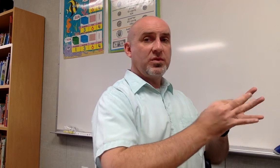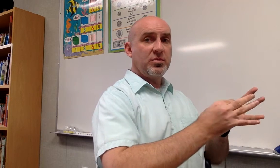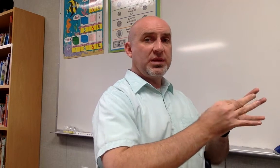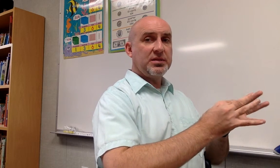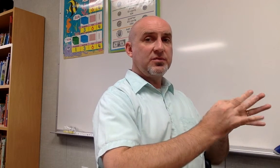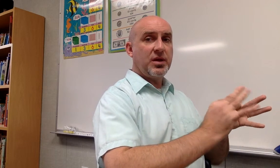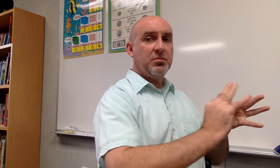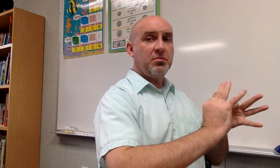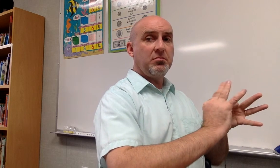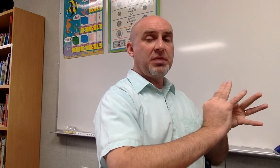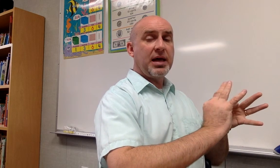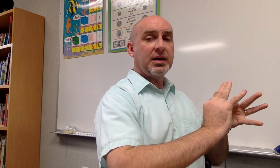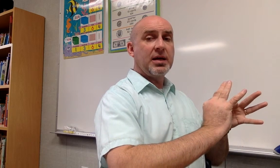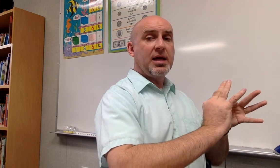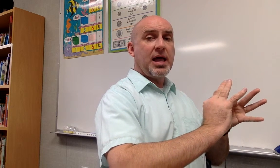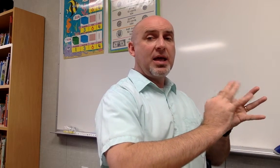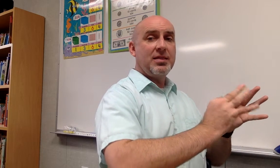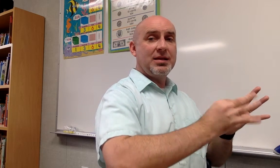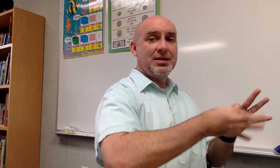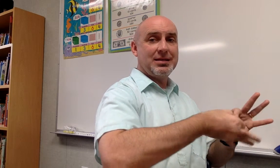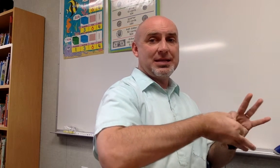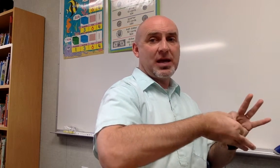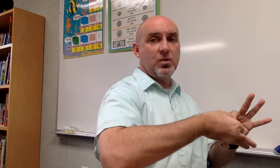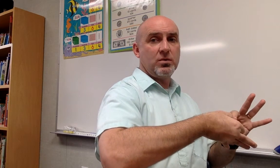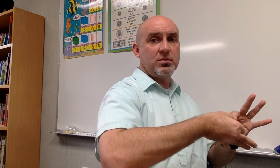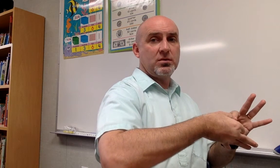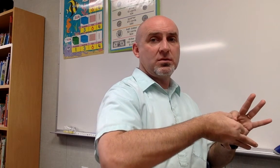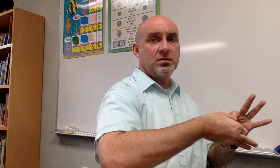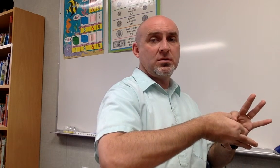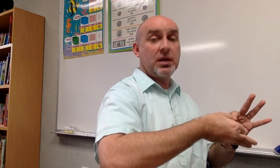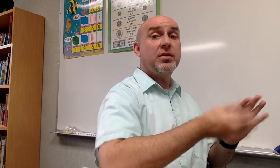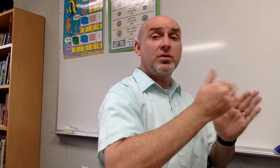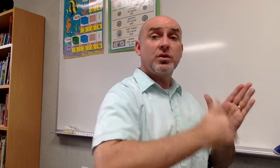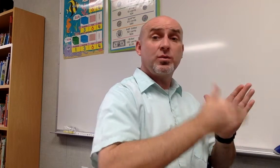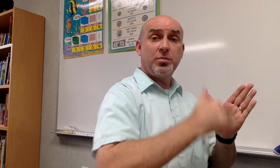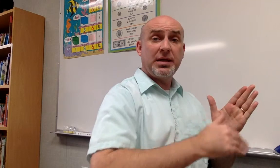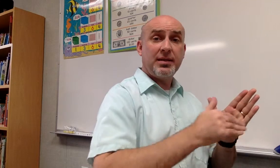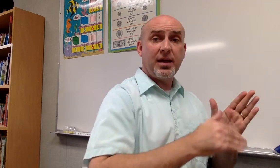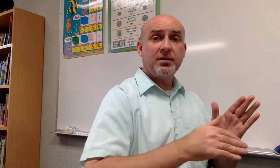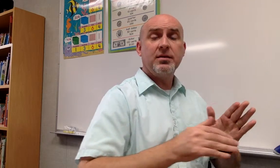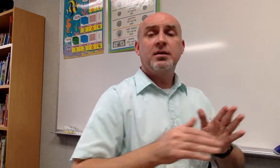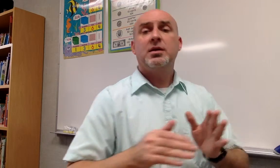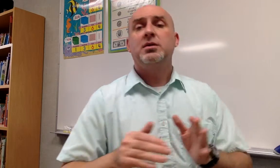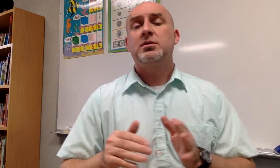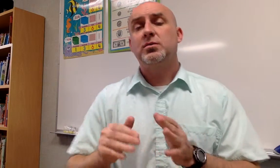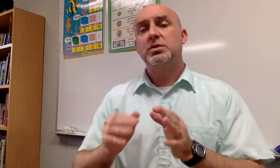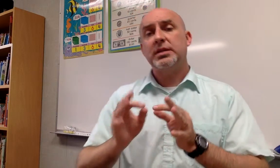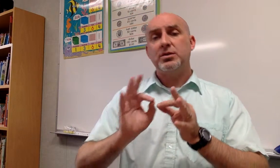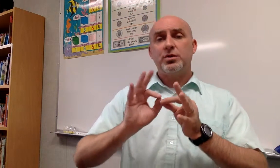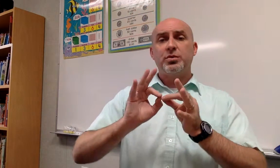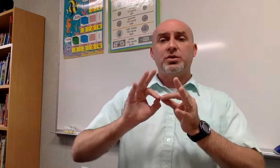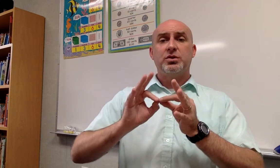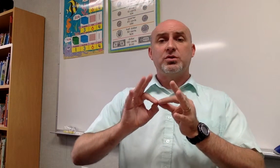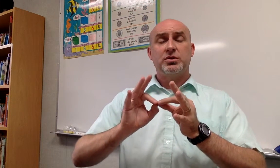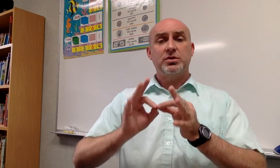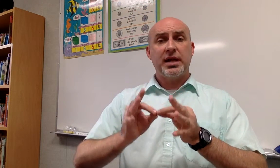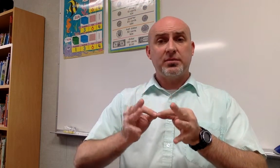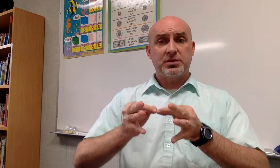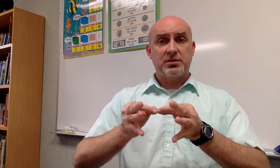bit into frame, back, and then down. And then you're going to repeat that. So when you sign interpreter, you're going to do it 2 times. Start